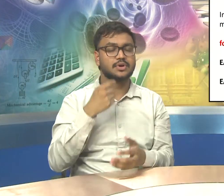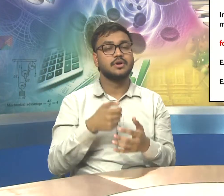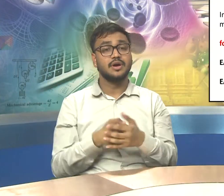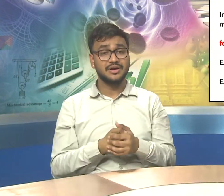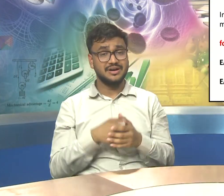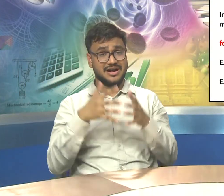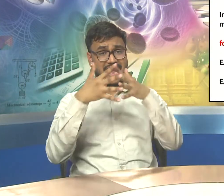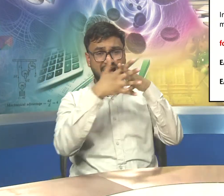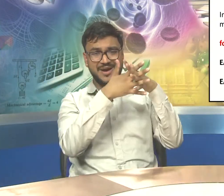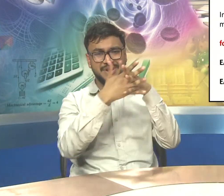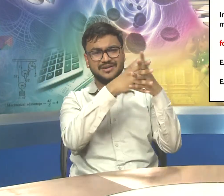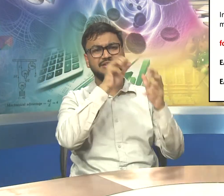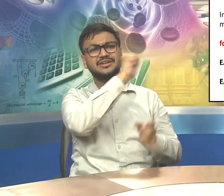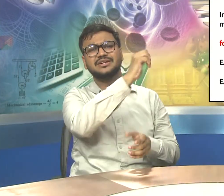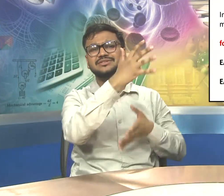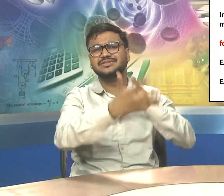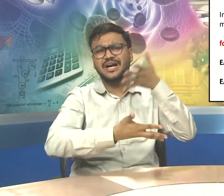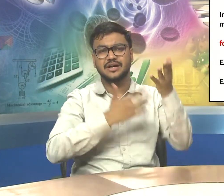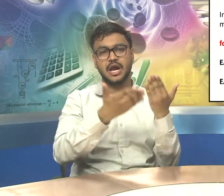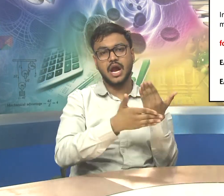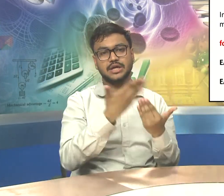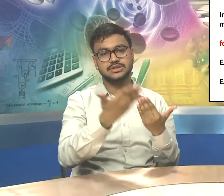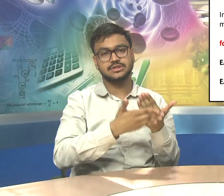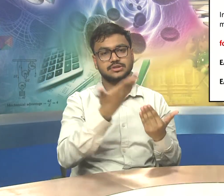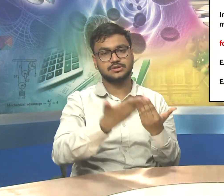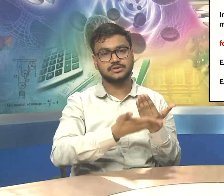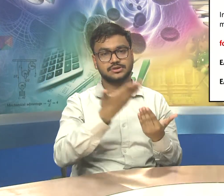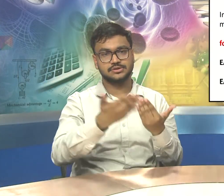eyes, and in British like this,